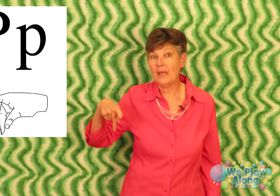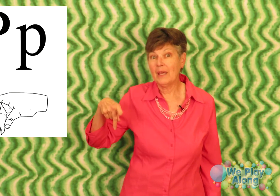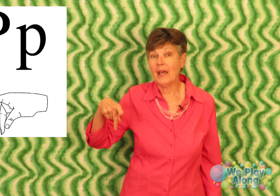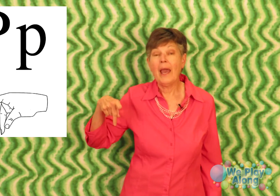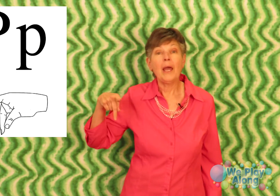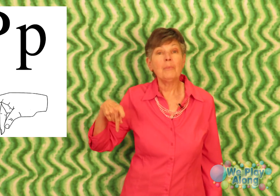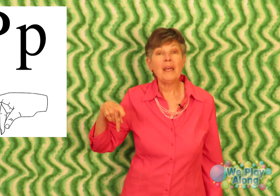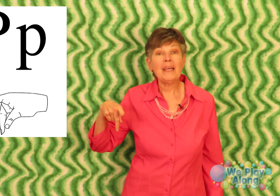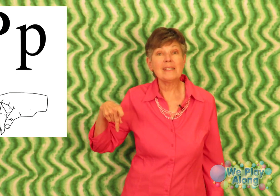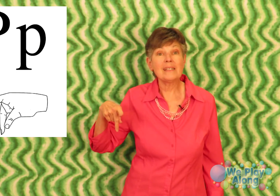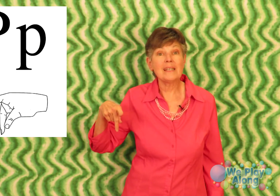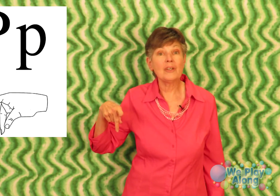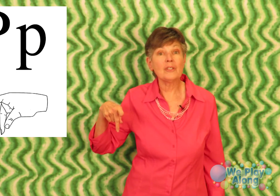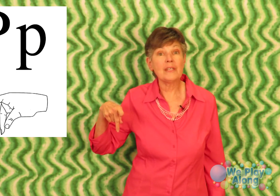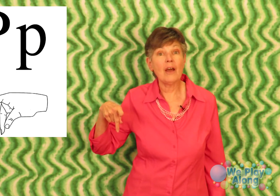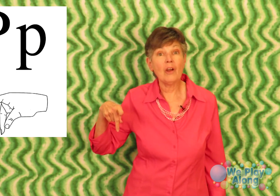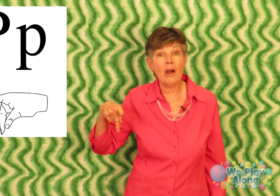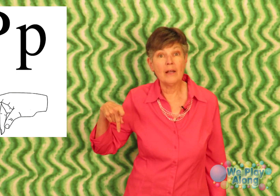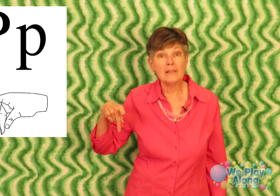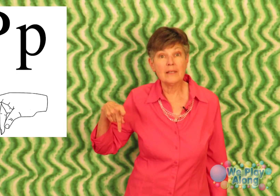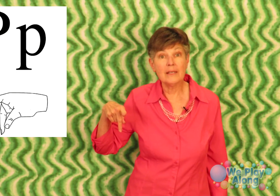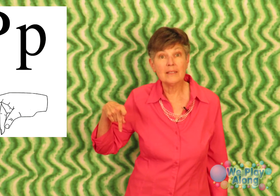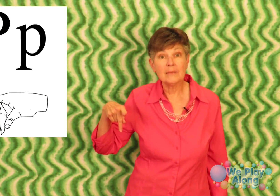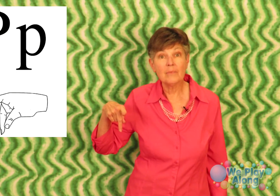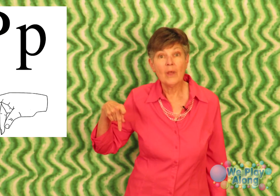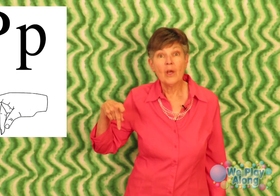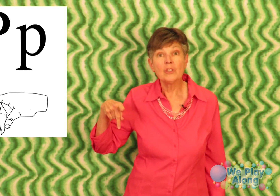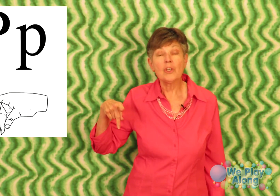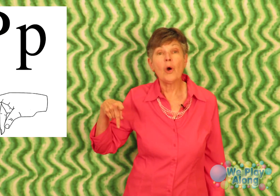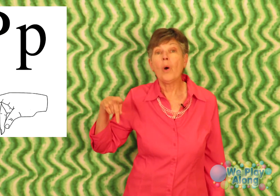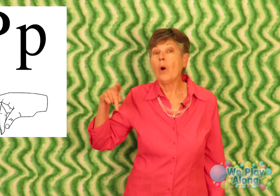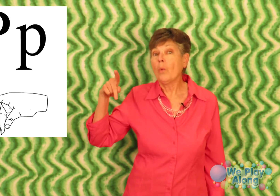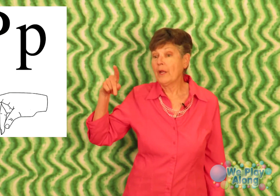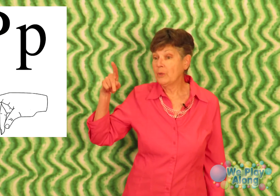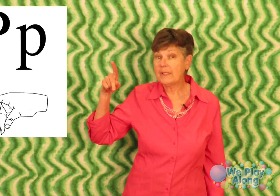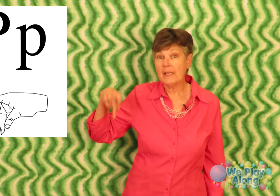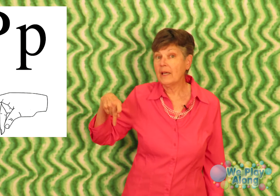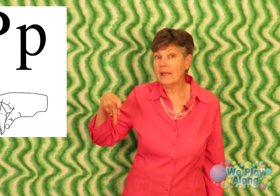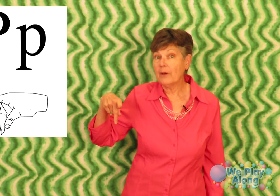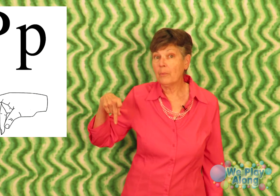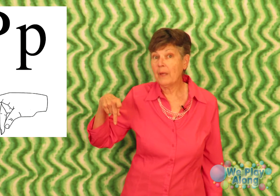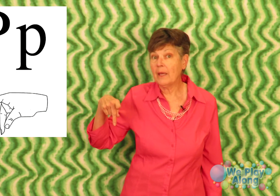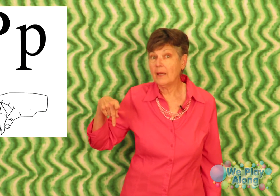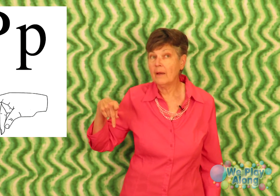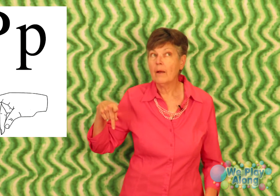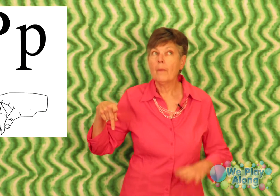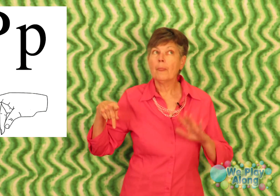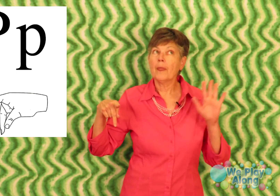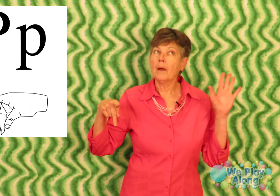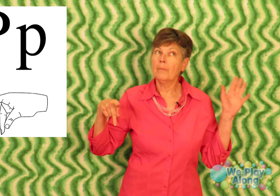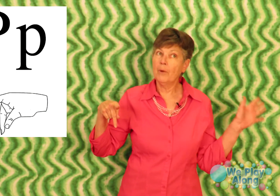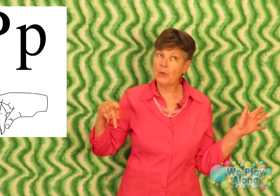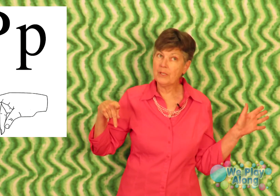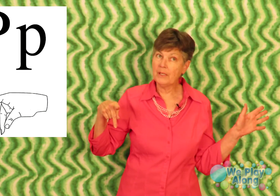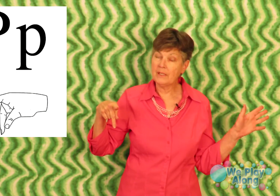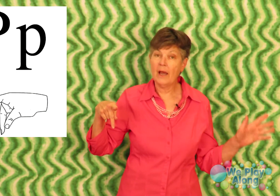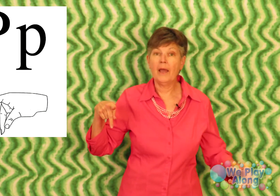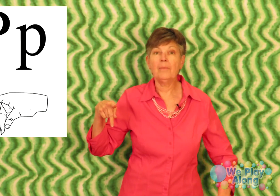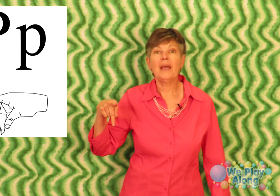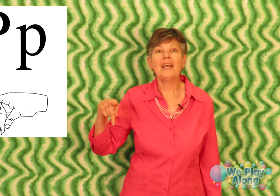P. And P is a single sound consonant. So when you see a letter P, most of the time it's